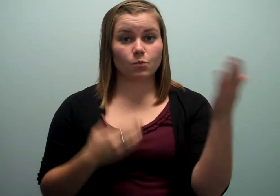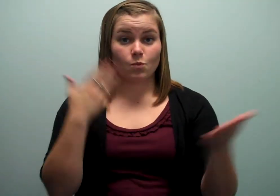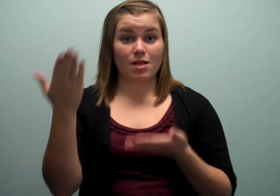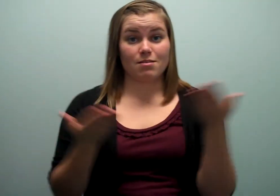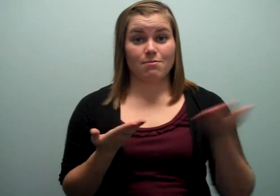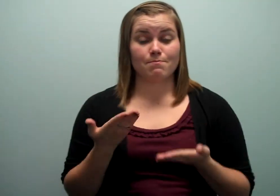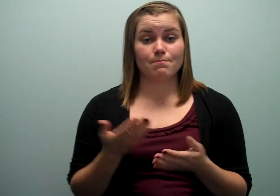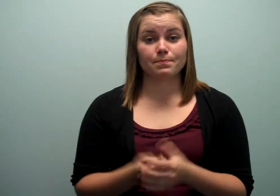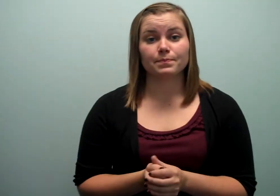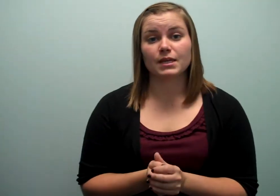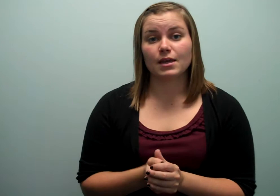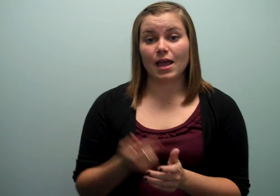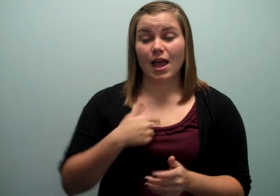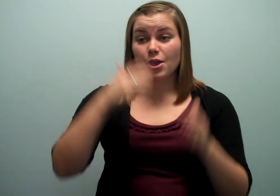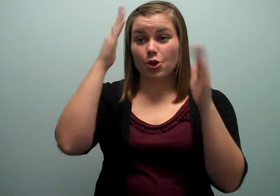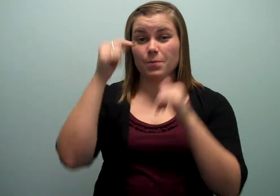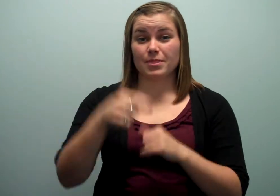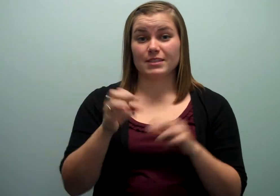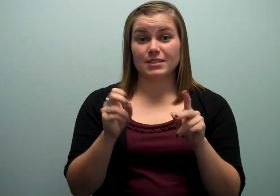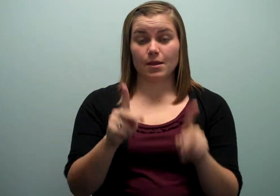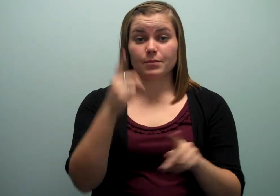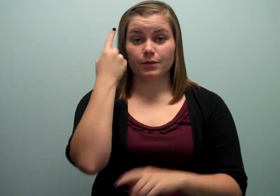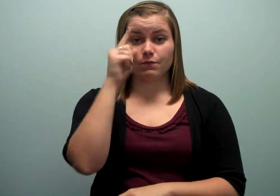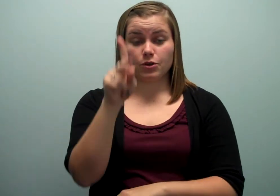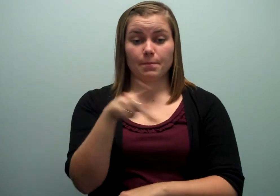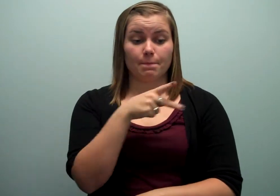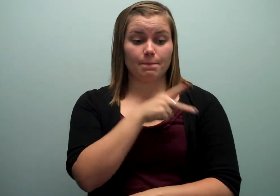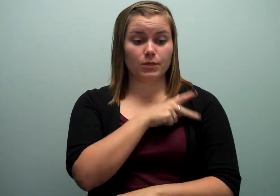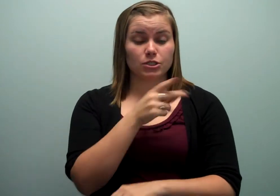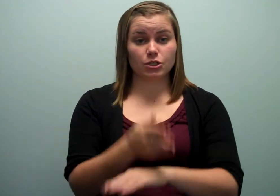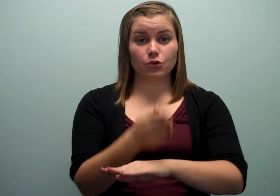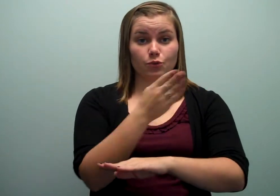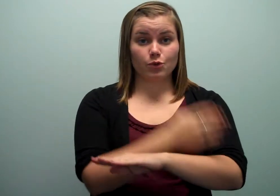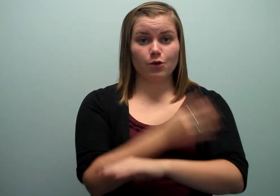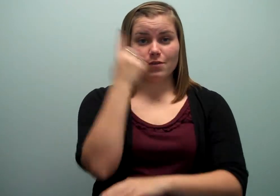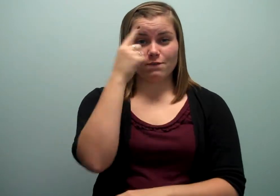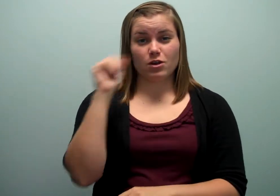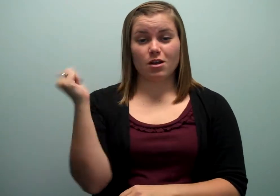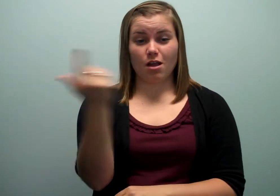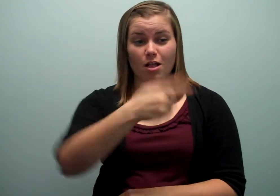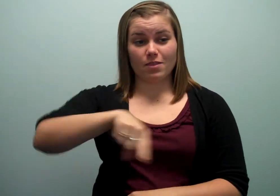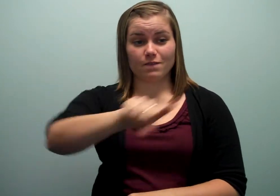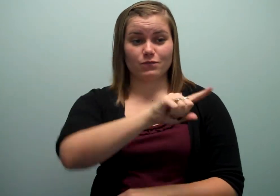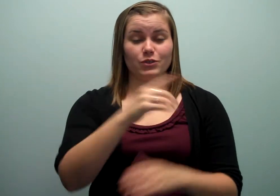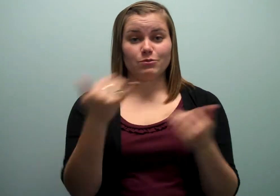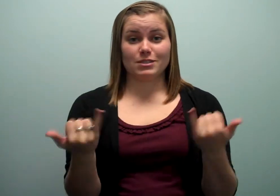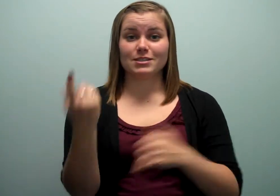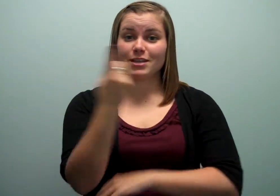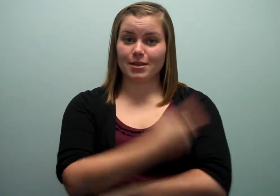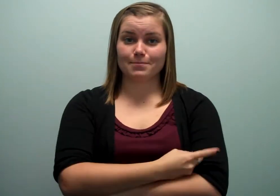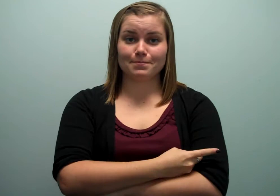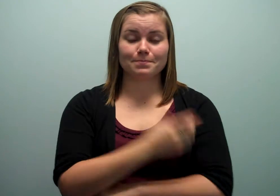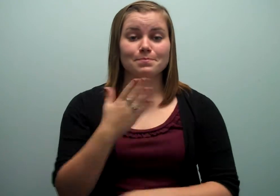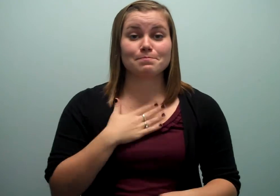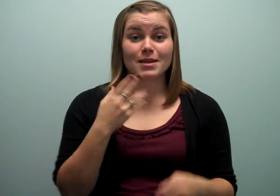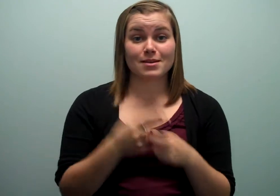Welcome to what I hope will be an opportunity for personal growth to all who join me today. My name is Jenna